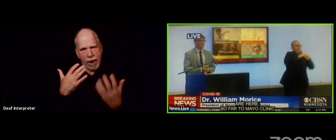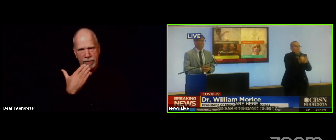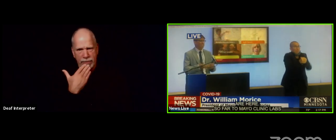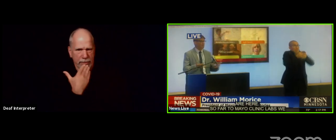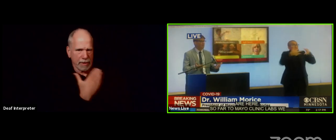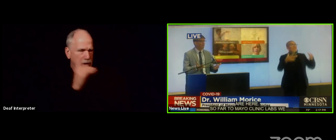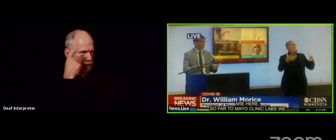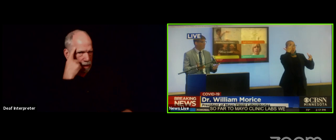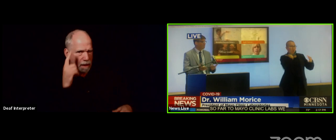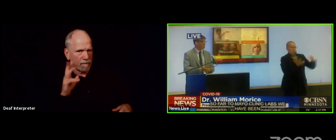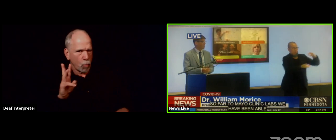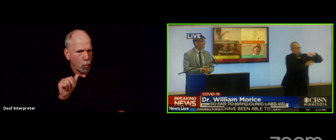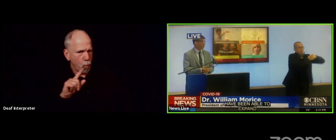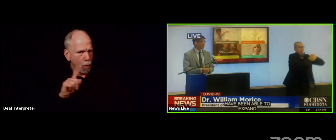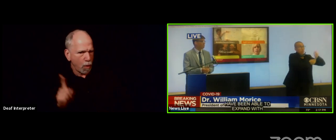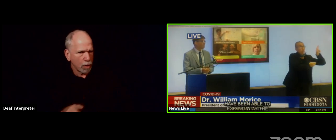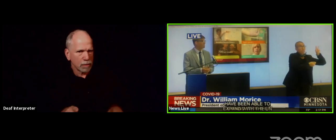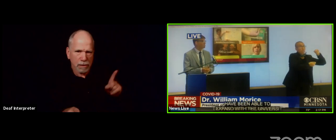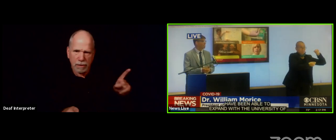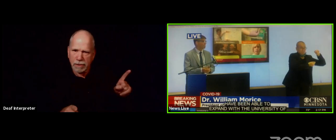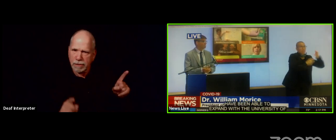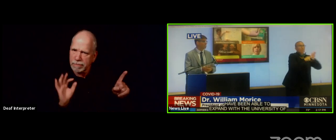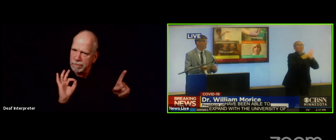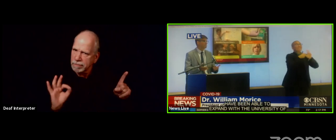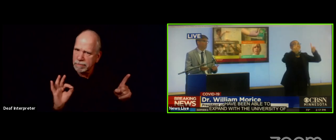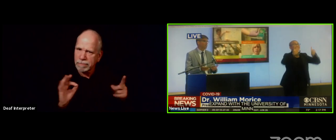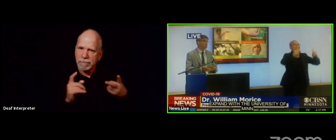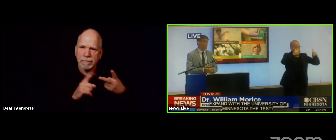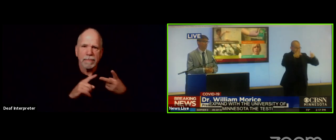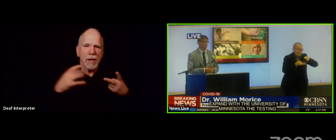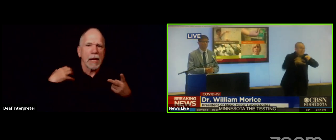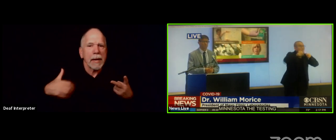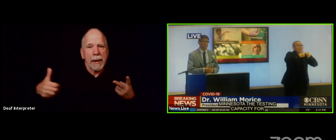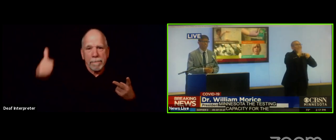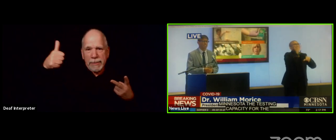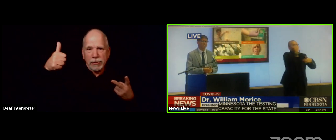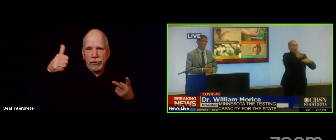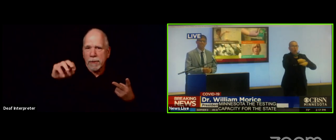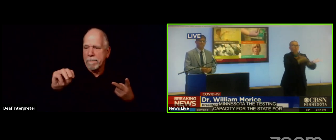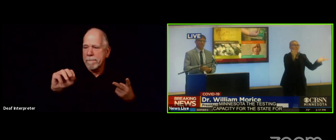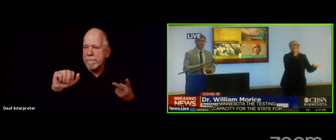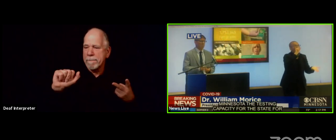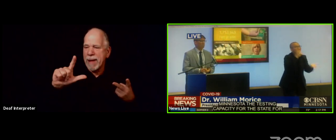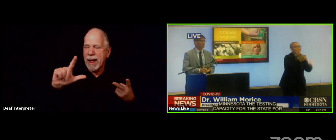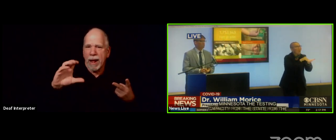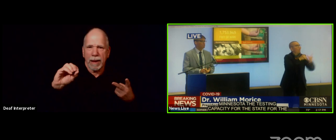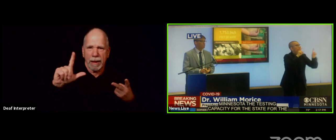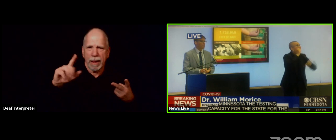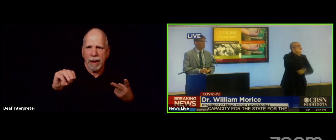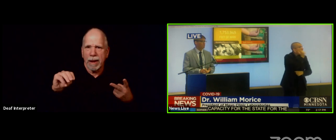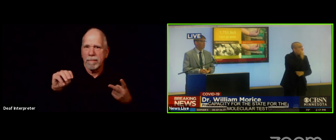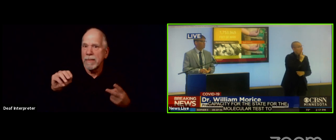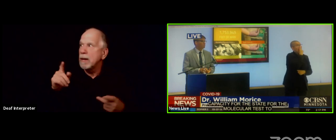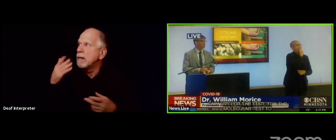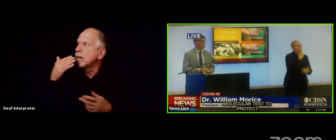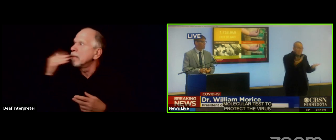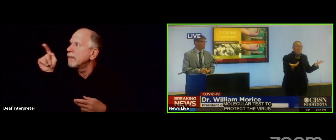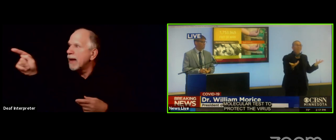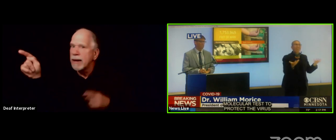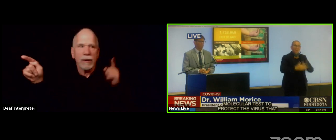testing capacity for the state for the molecular test to detect the virus that causes COVID-19. We've been able to use that to provide